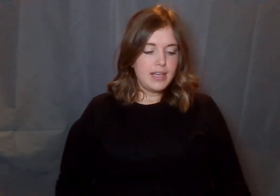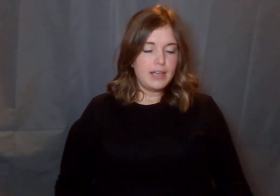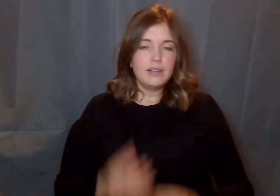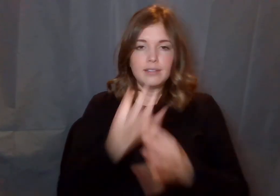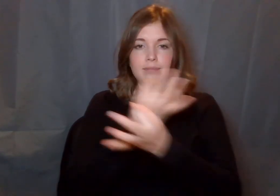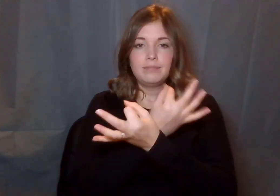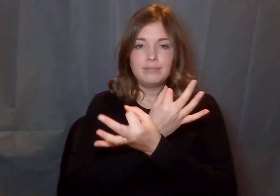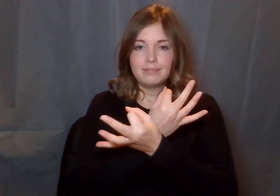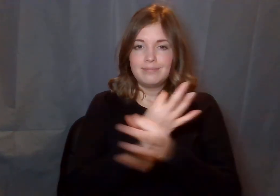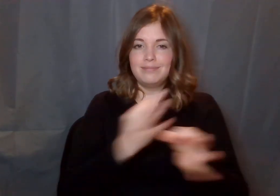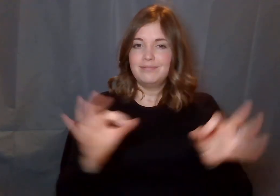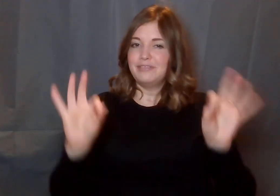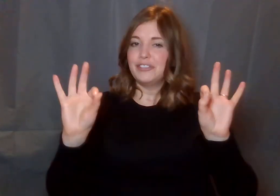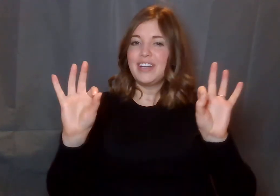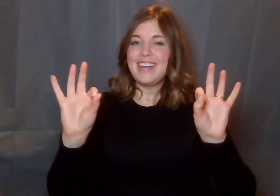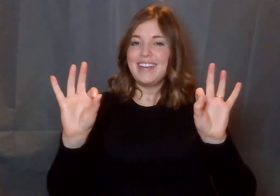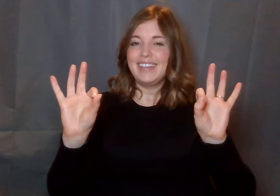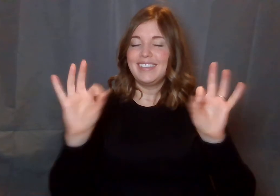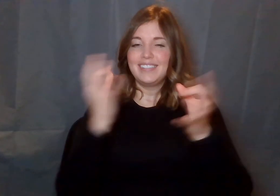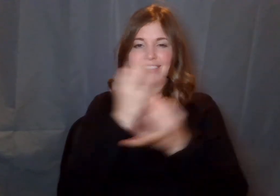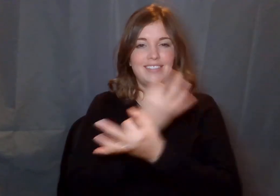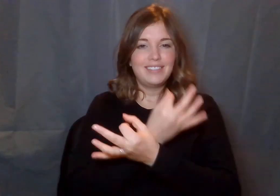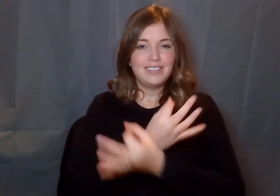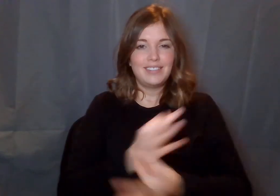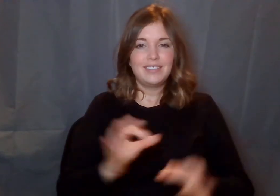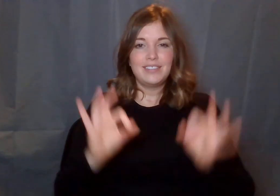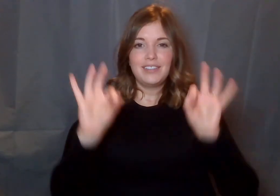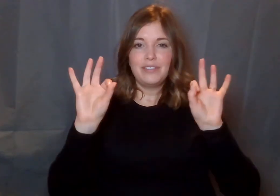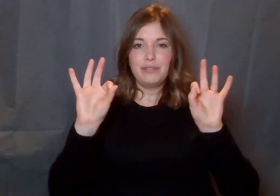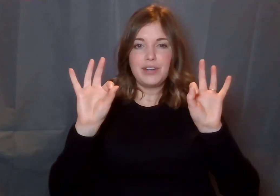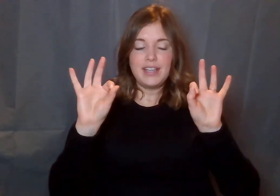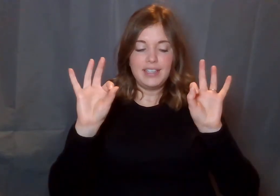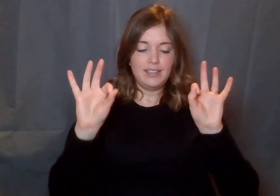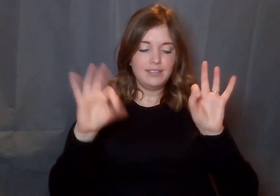Free. Free. Free.